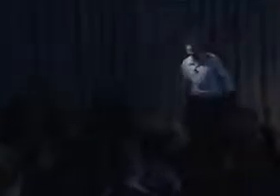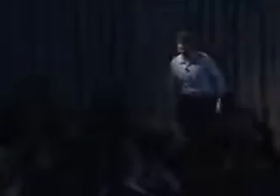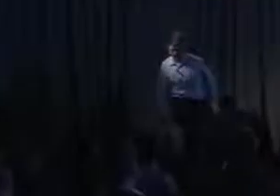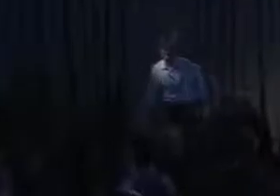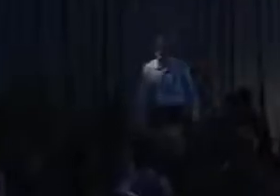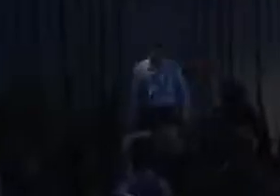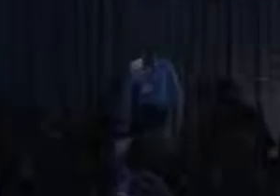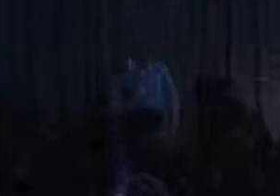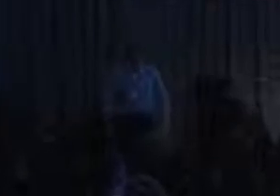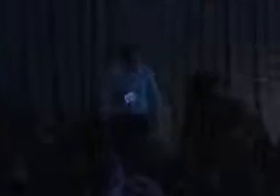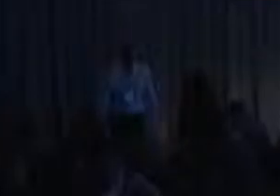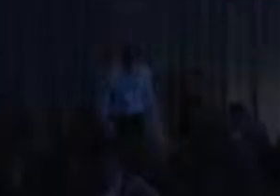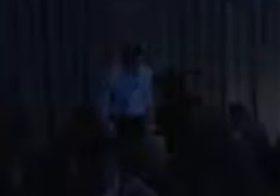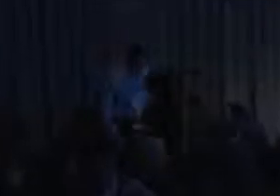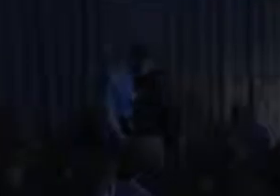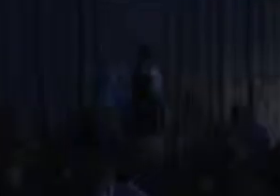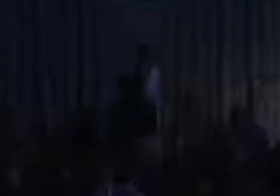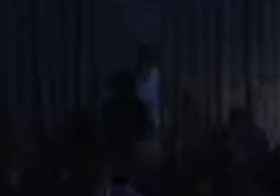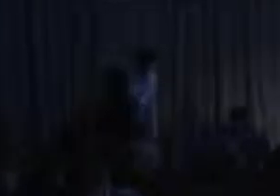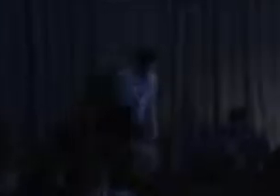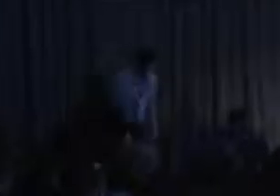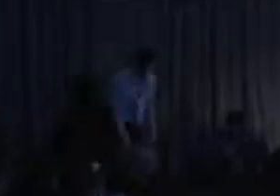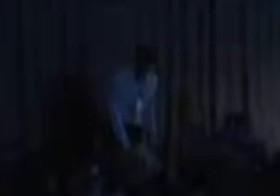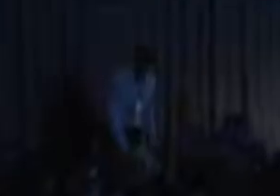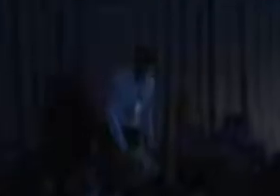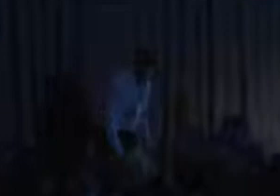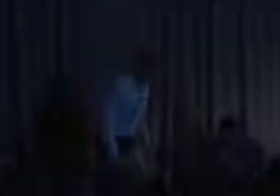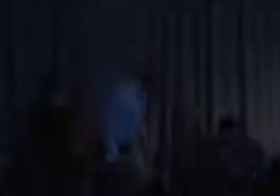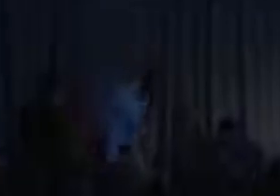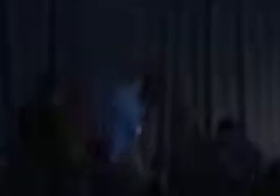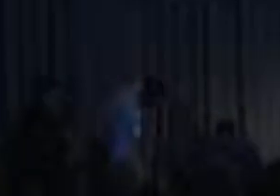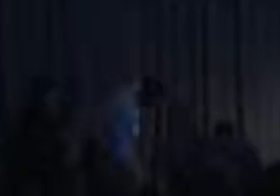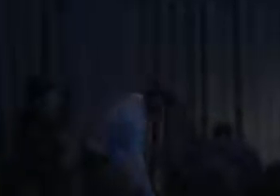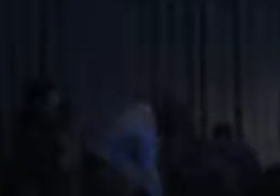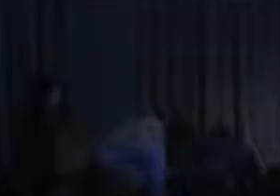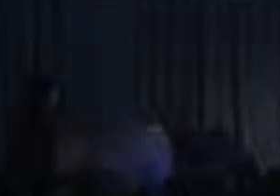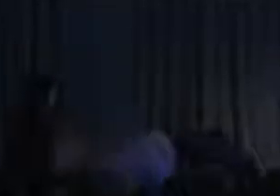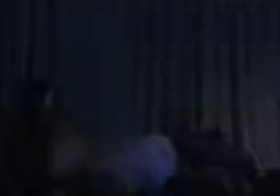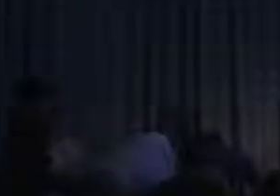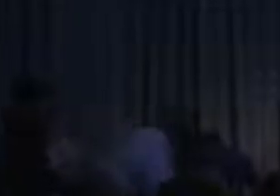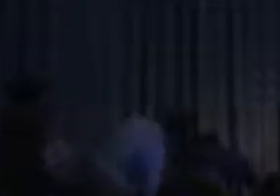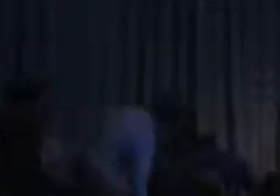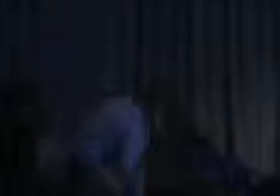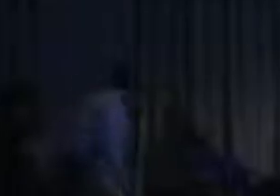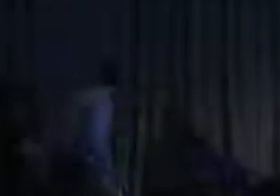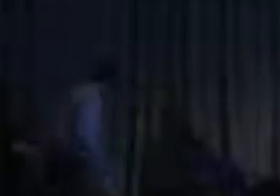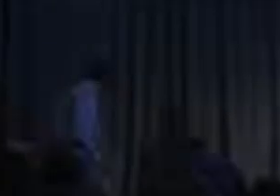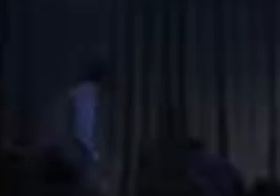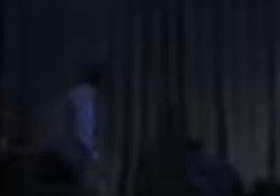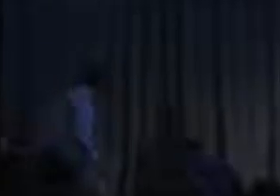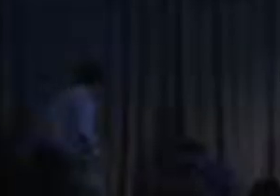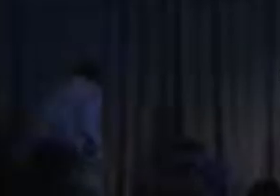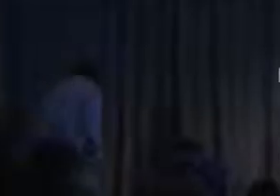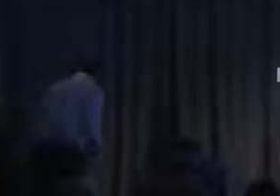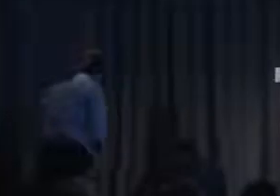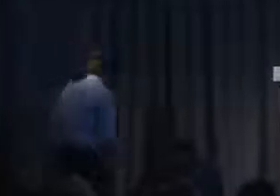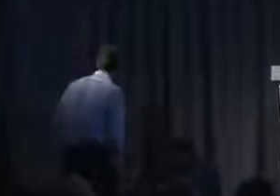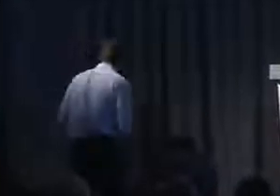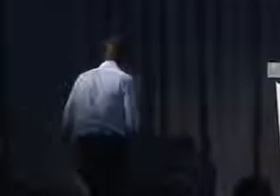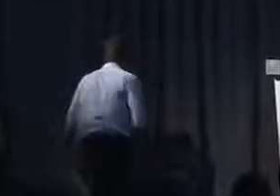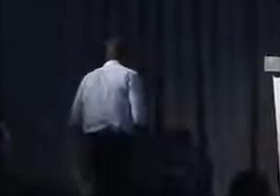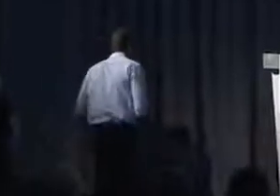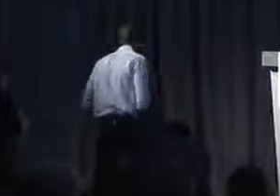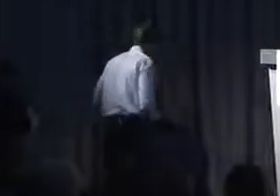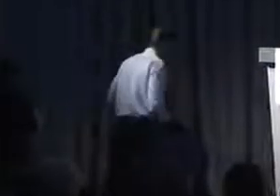We're now going to hear a commentary from Alex Redding of Harvard Music, and I'd like to invite all of the panelists to come up and array themselves on these